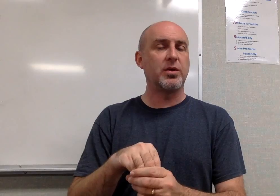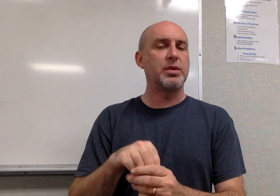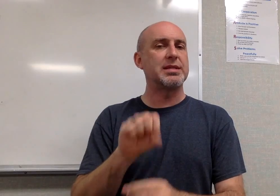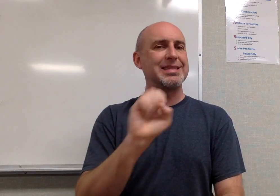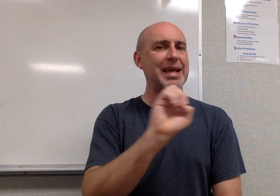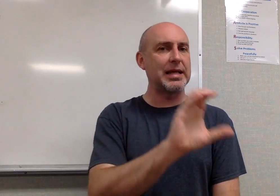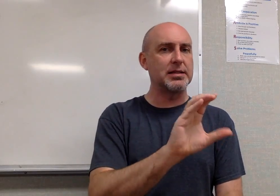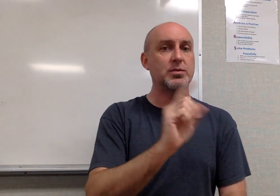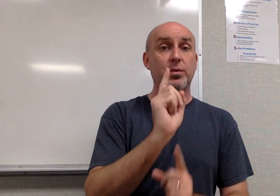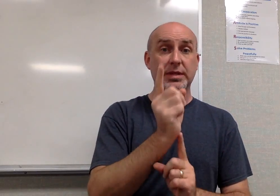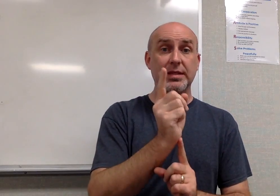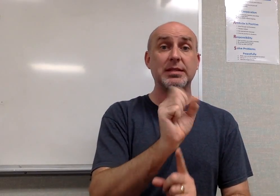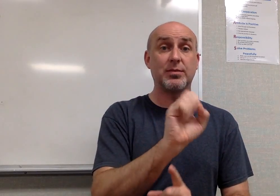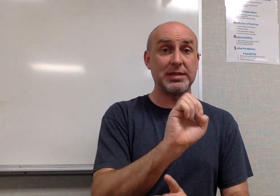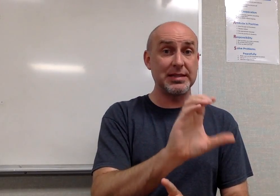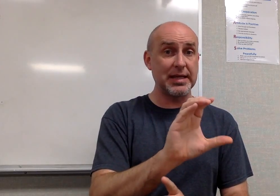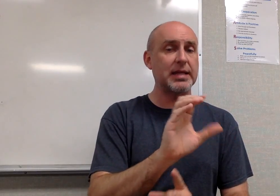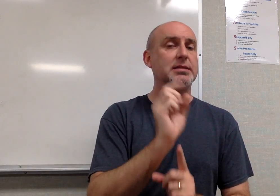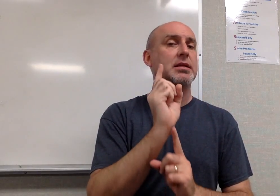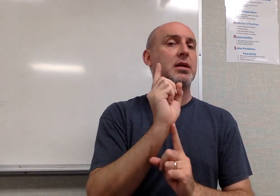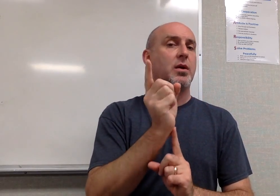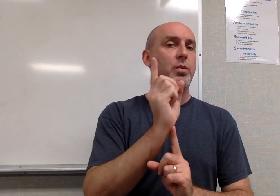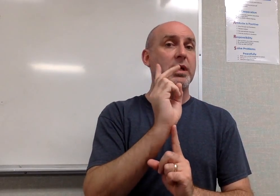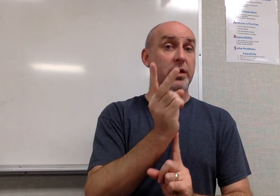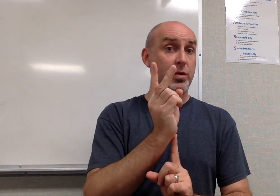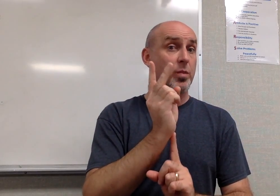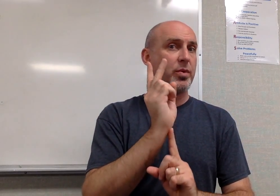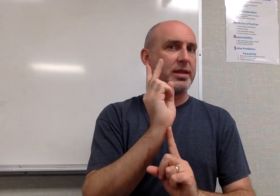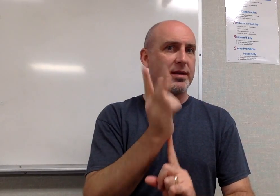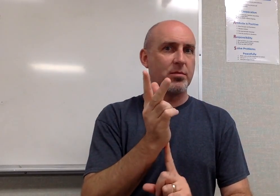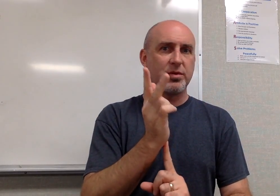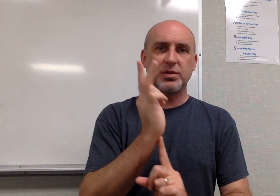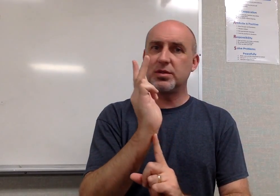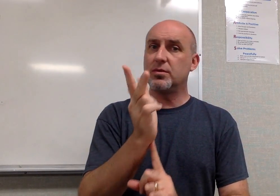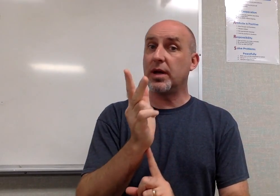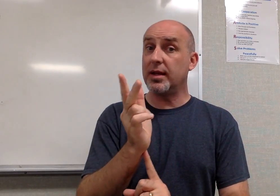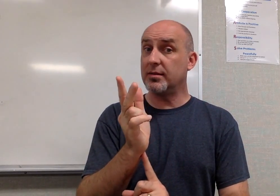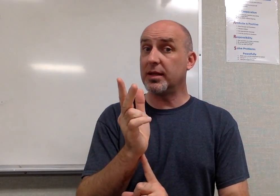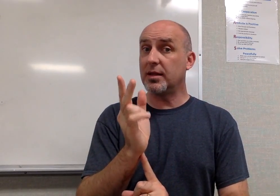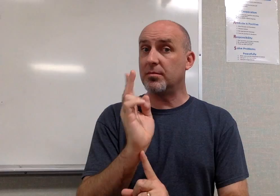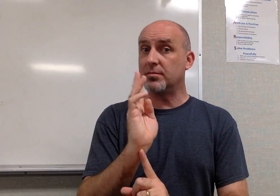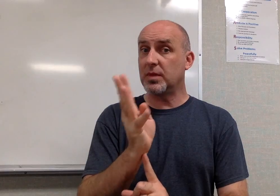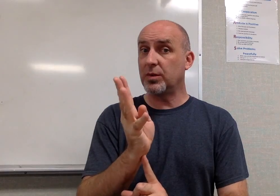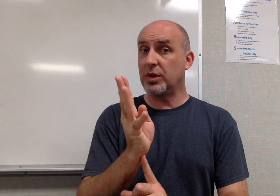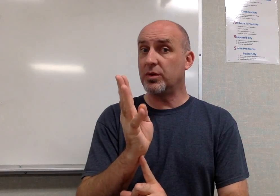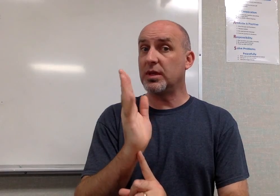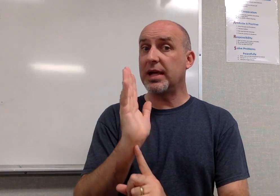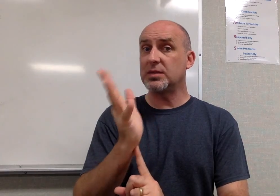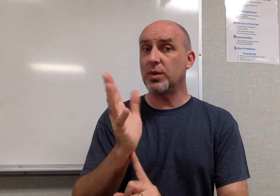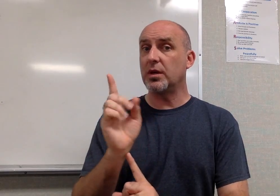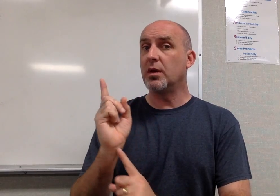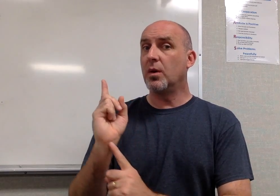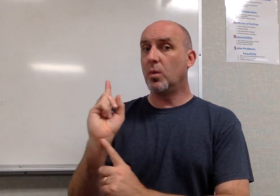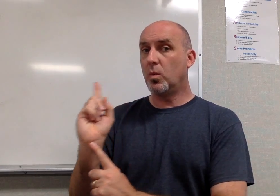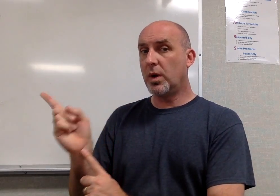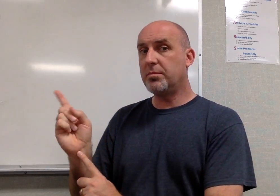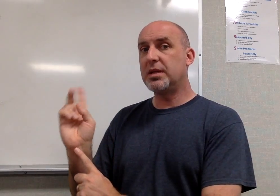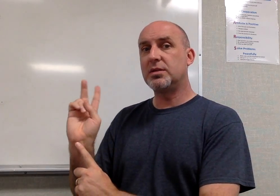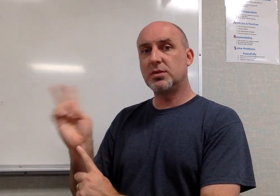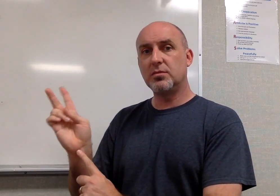with seconds, where we did this and we said seconds, we can incorporate the numbers too, right? Like we learned last week, 1 minute, 2